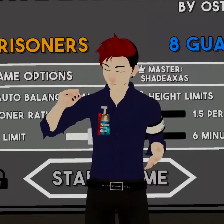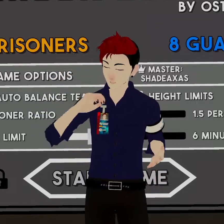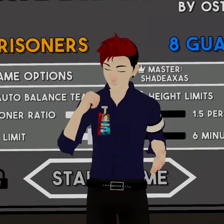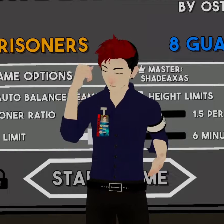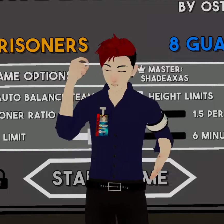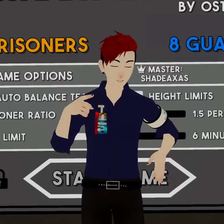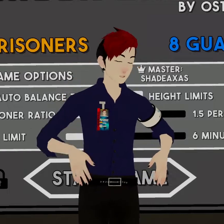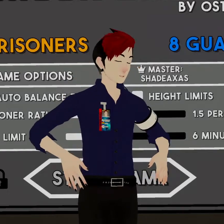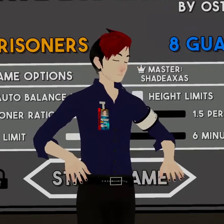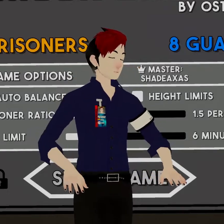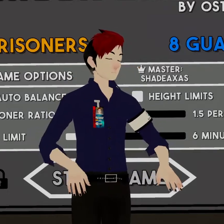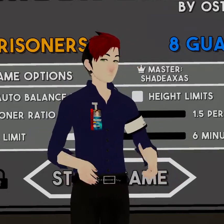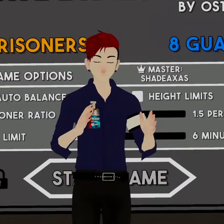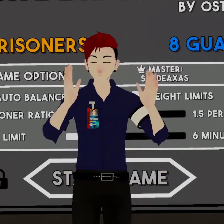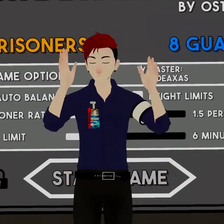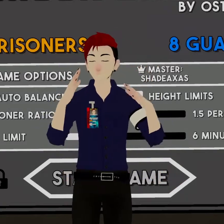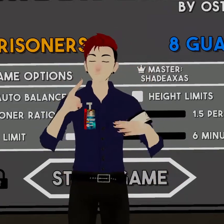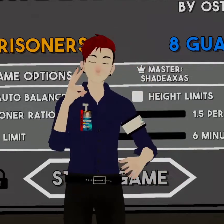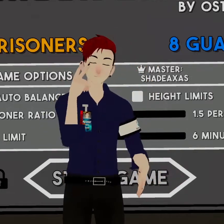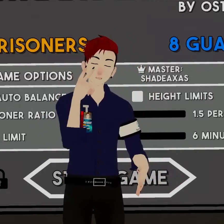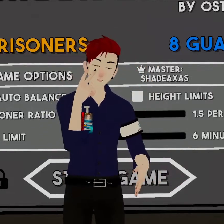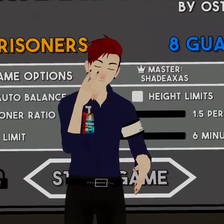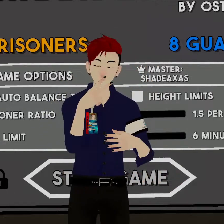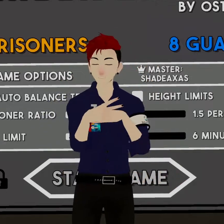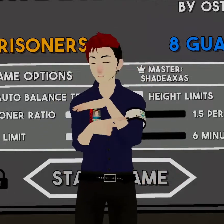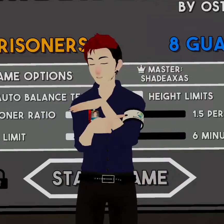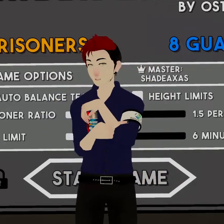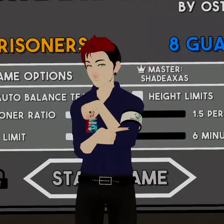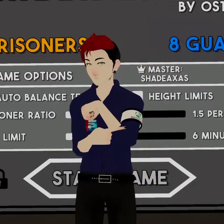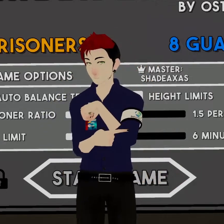is that? I don't get it. So cheating.